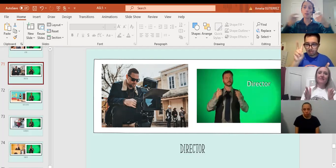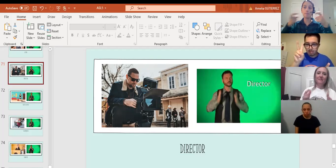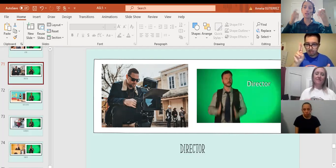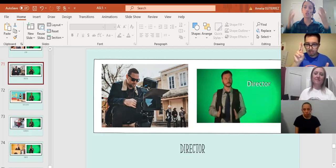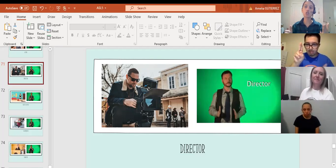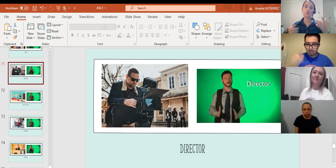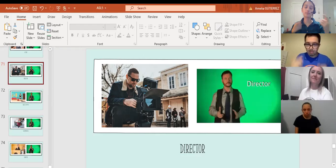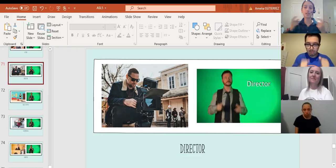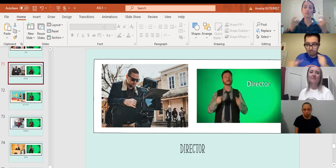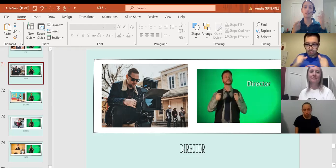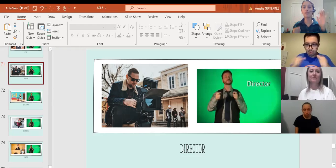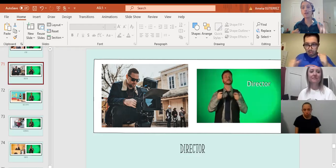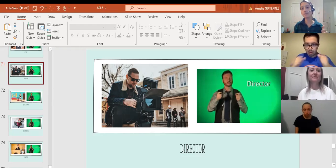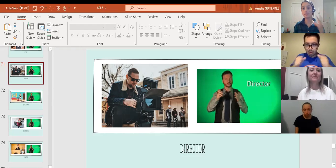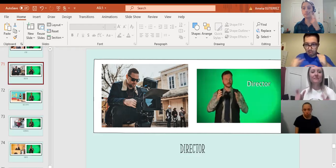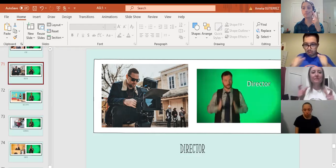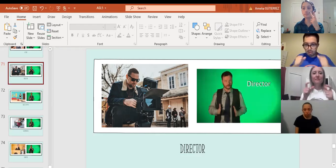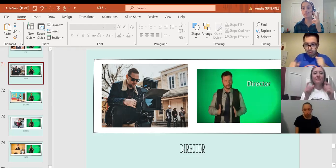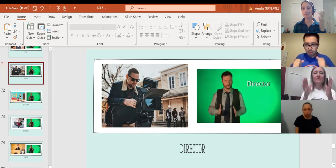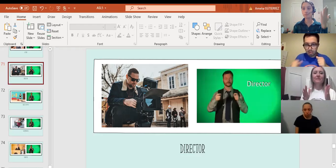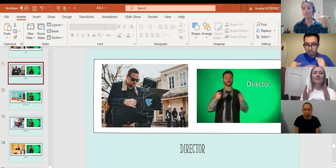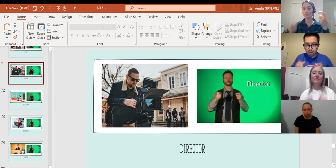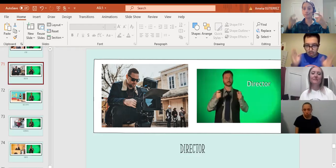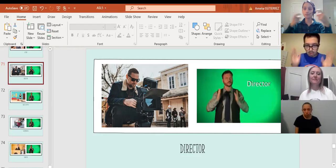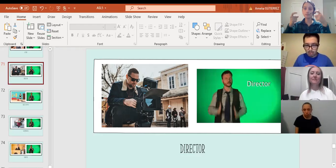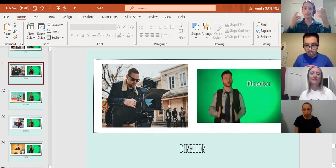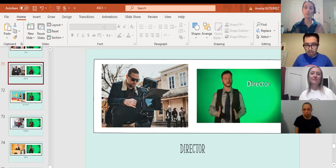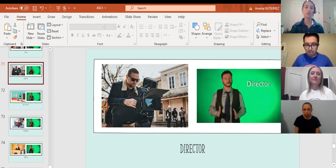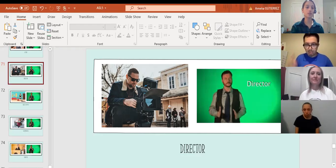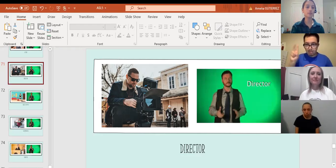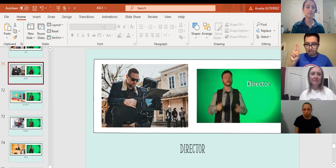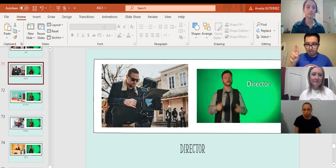Manager, a manager. I've seen that.